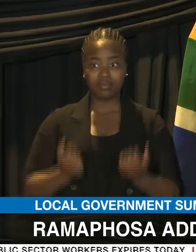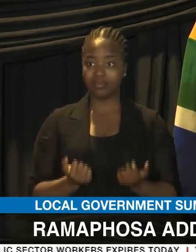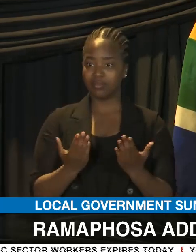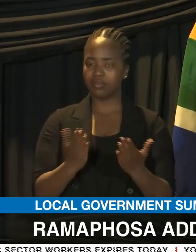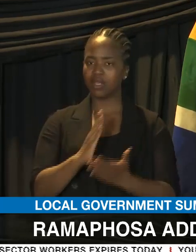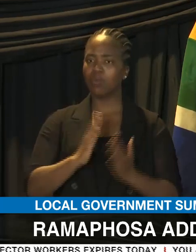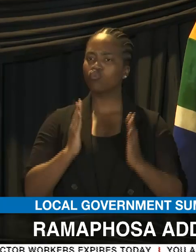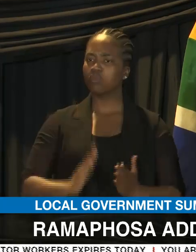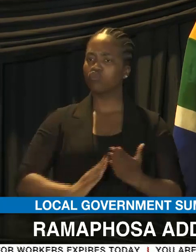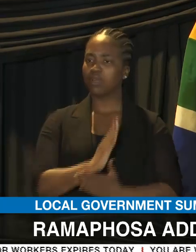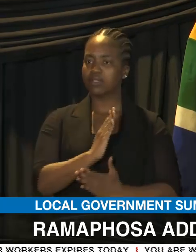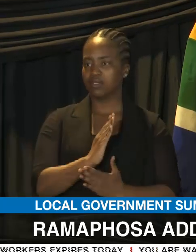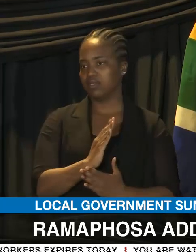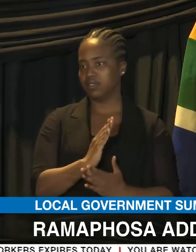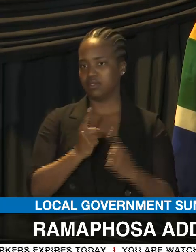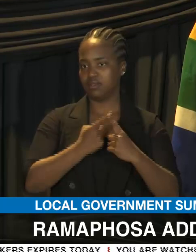local government space.